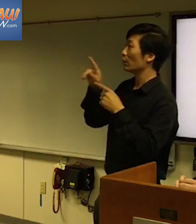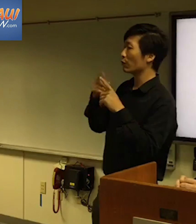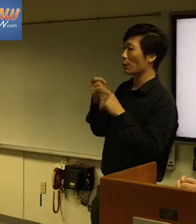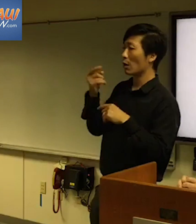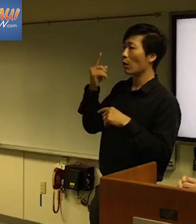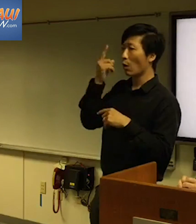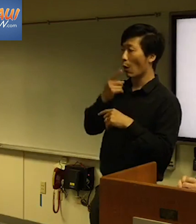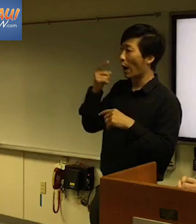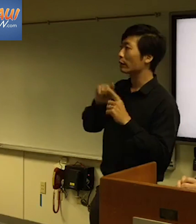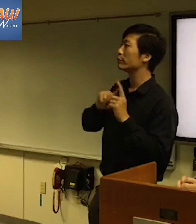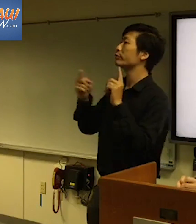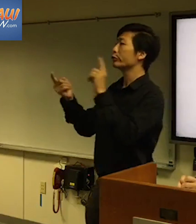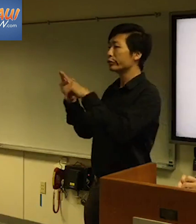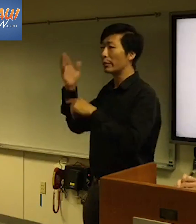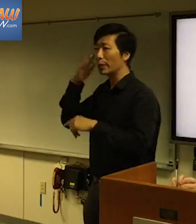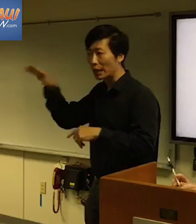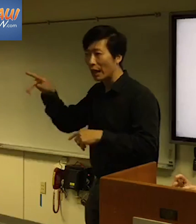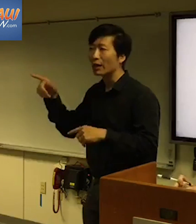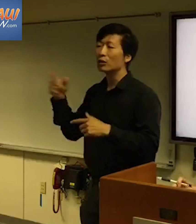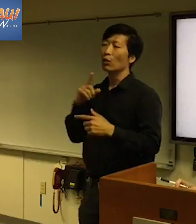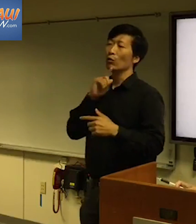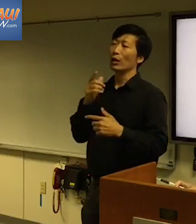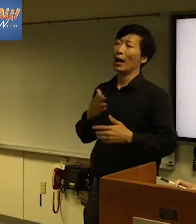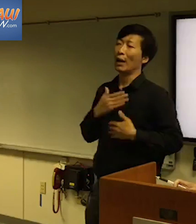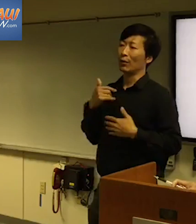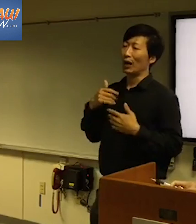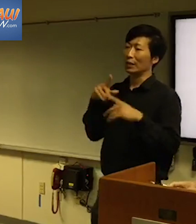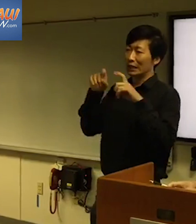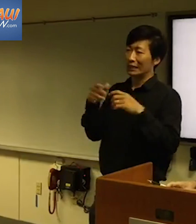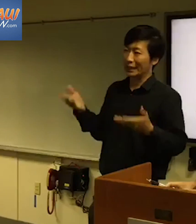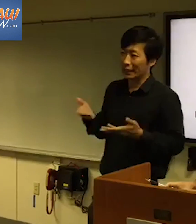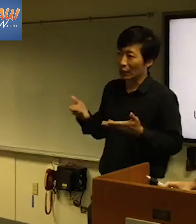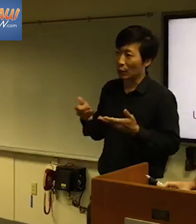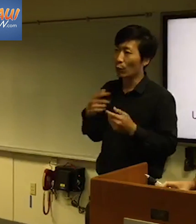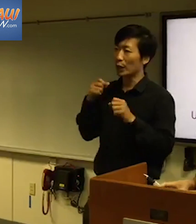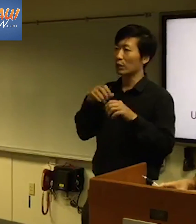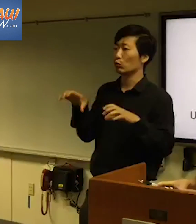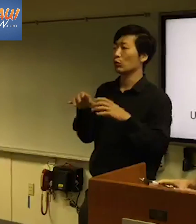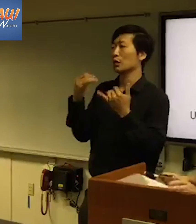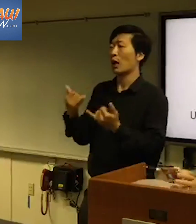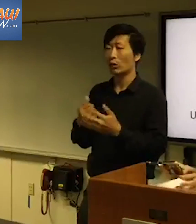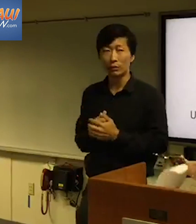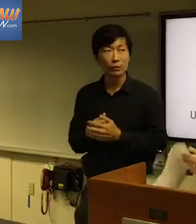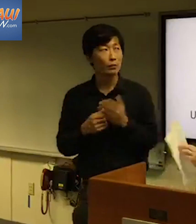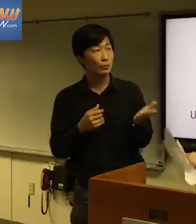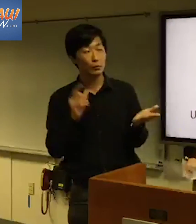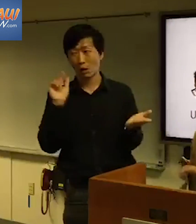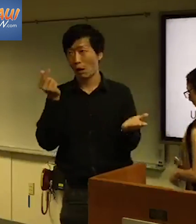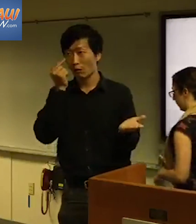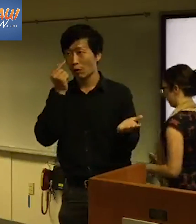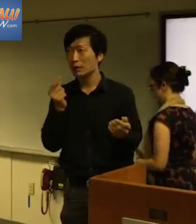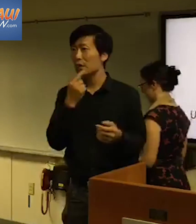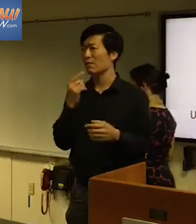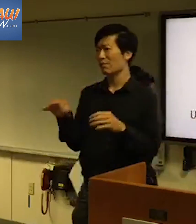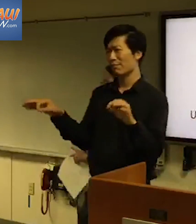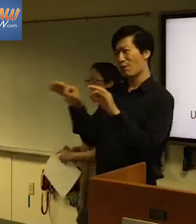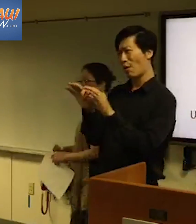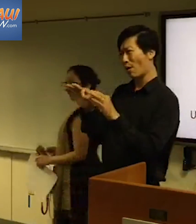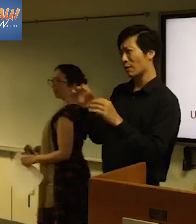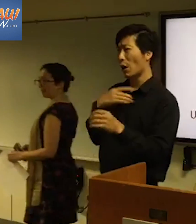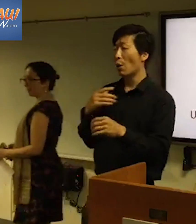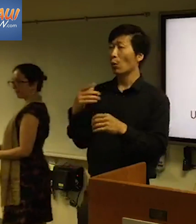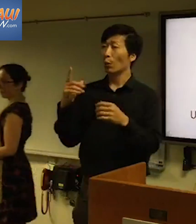COVID-19. Are you testing anybody who had contact with this person who now is confirmed to have it, just out of a